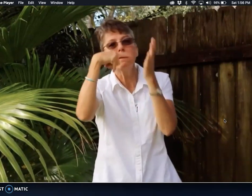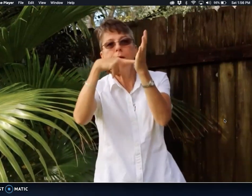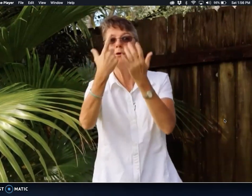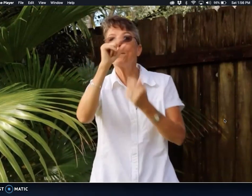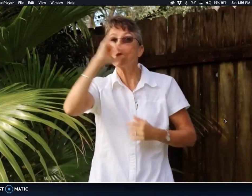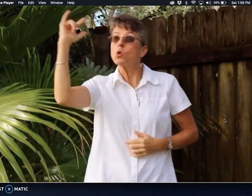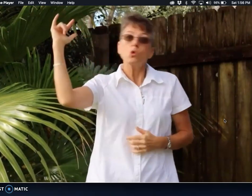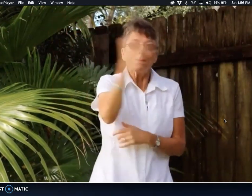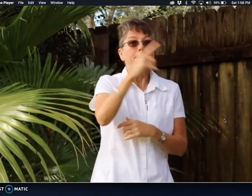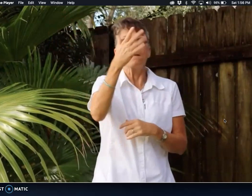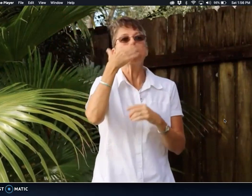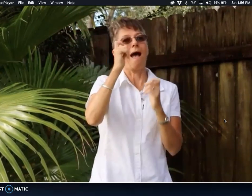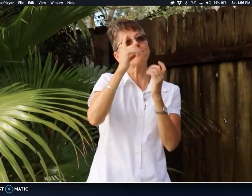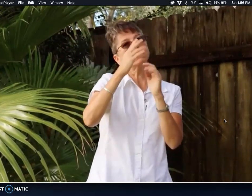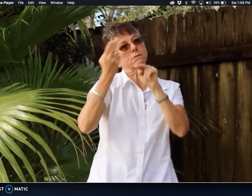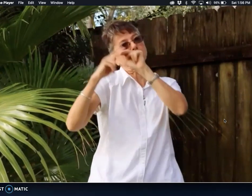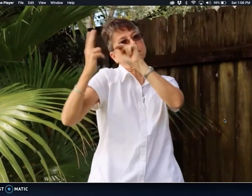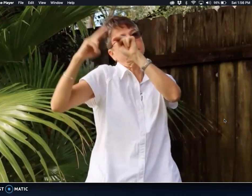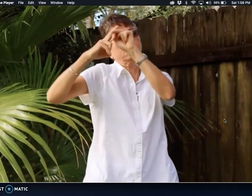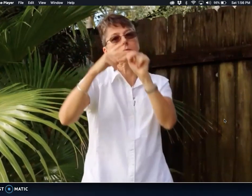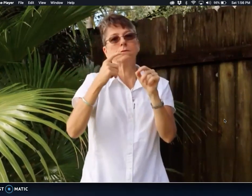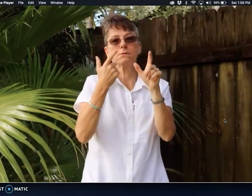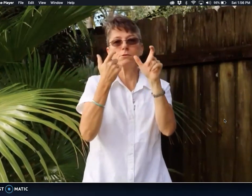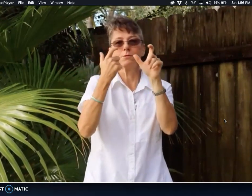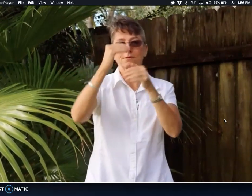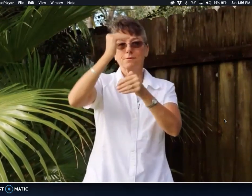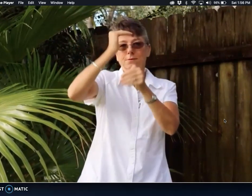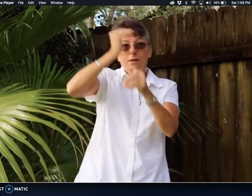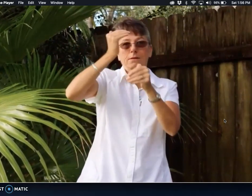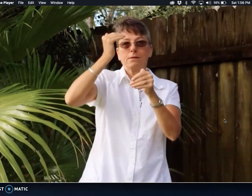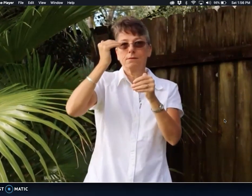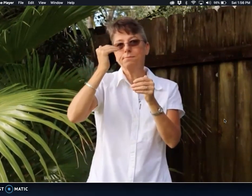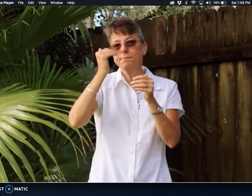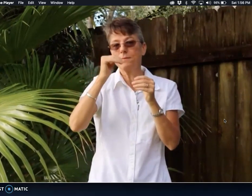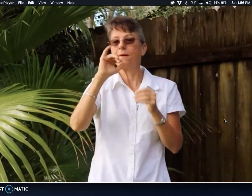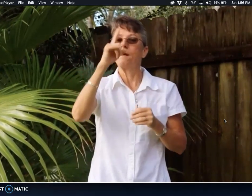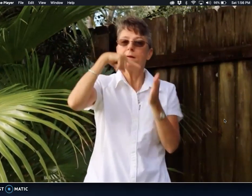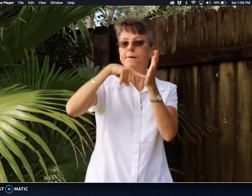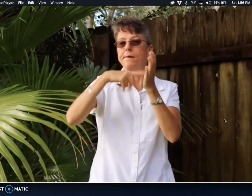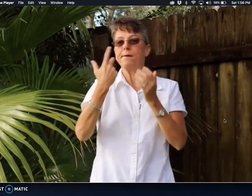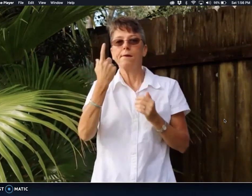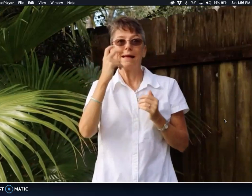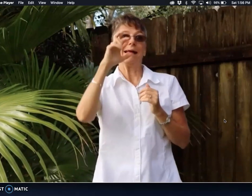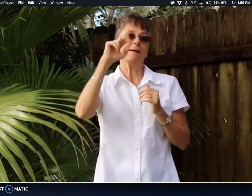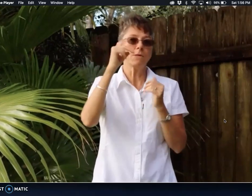If you're taking pictures of a fast-moving subject like a plane, for instance, you're going to want a faster shutter speed.